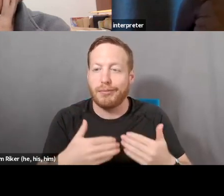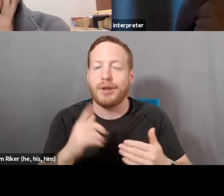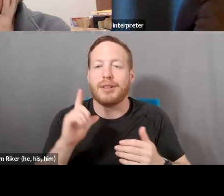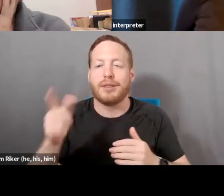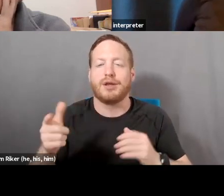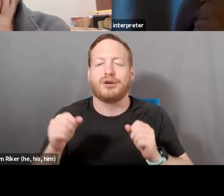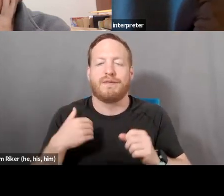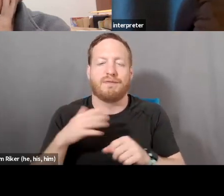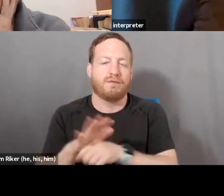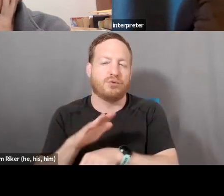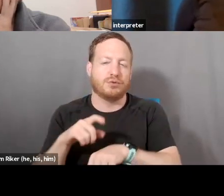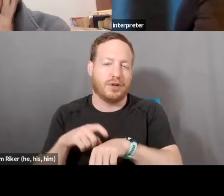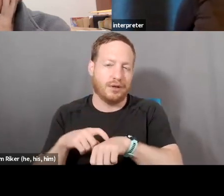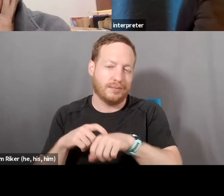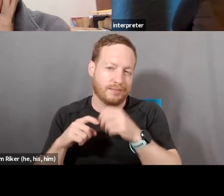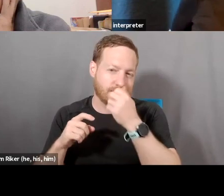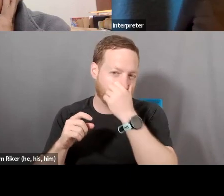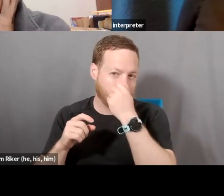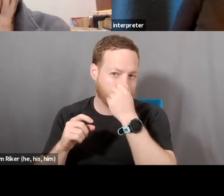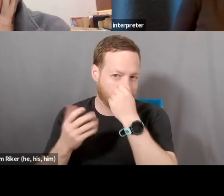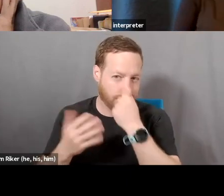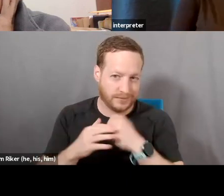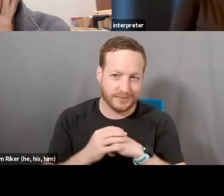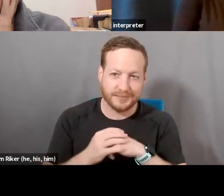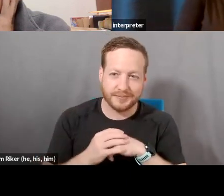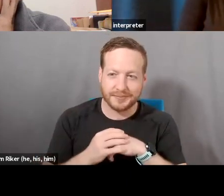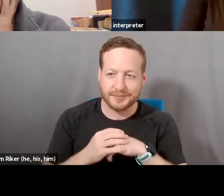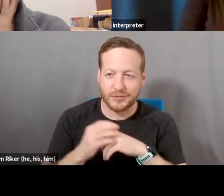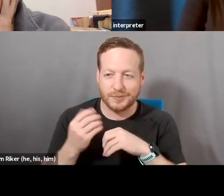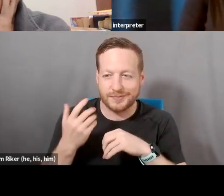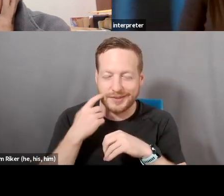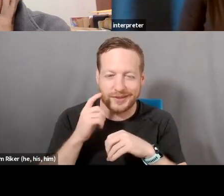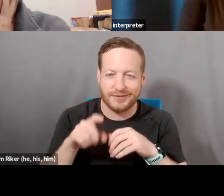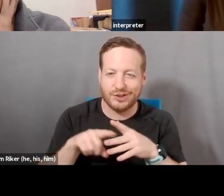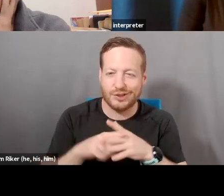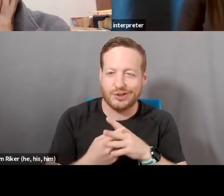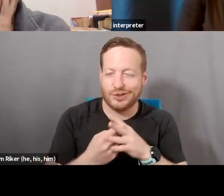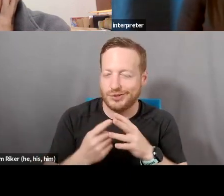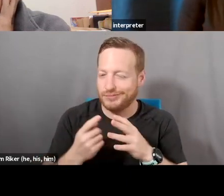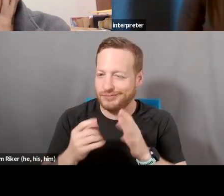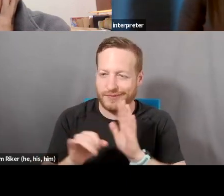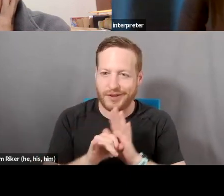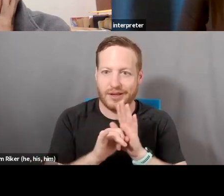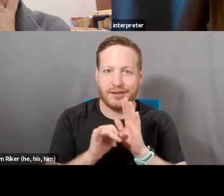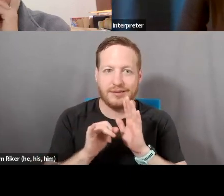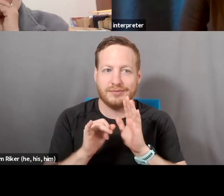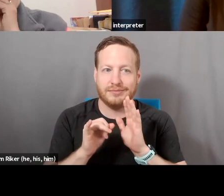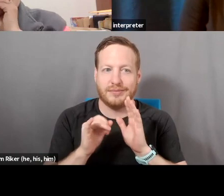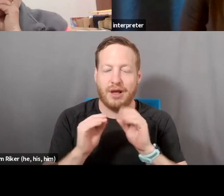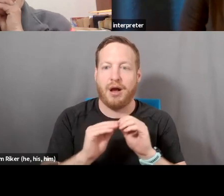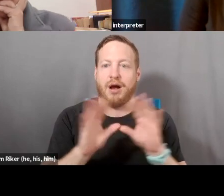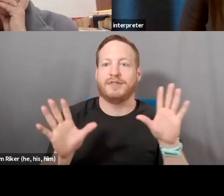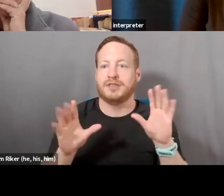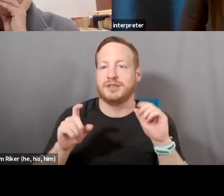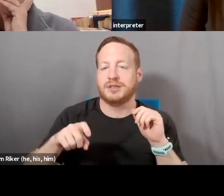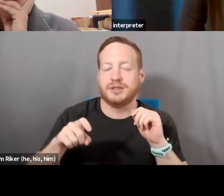we could contract with some people, and then later it could be more of a full-time endeavor. So, but I think we just need to